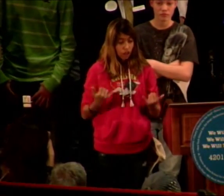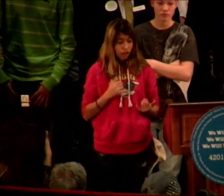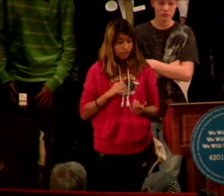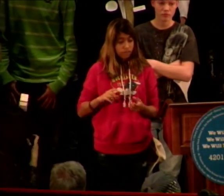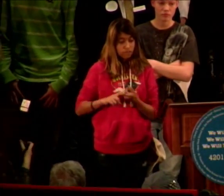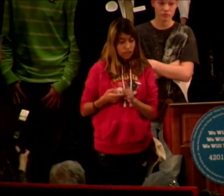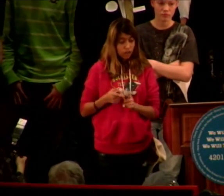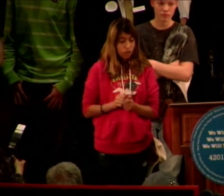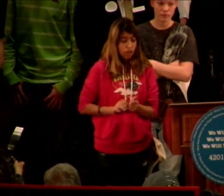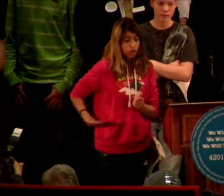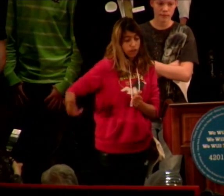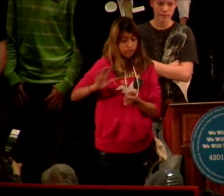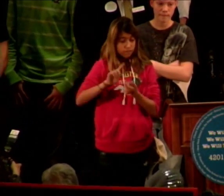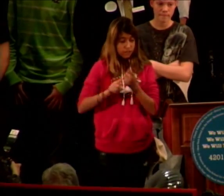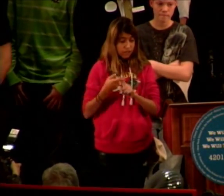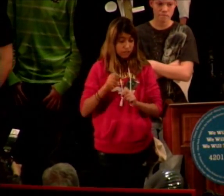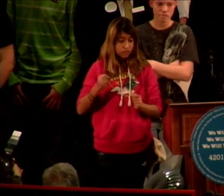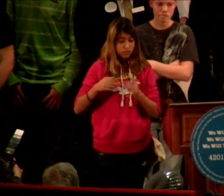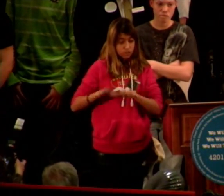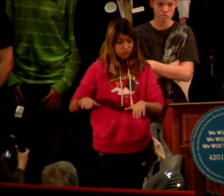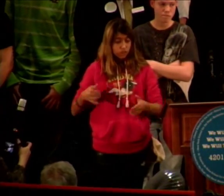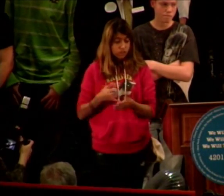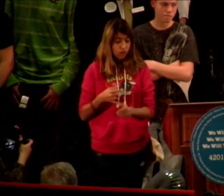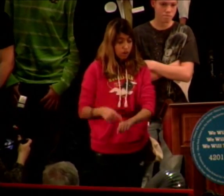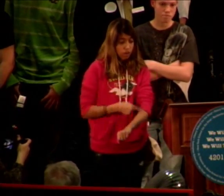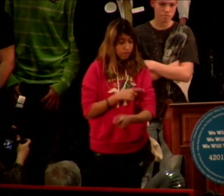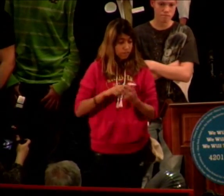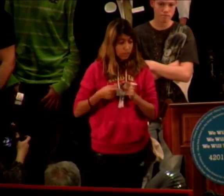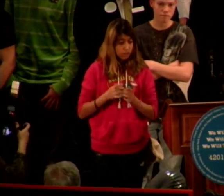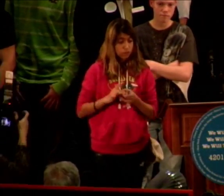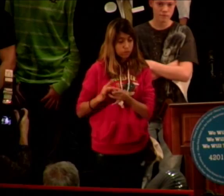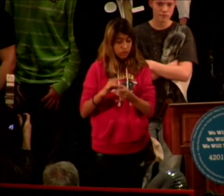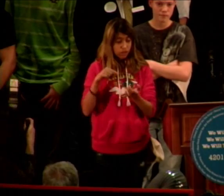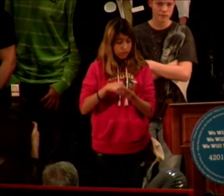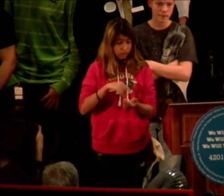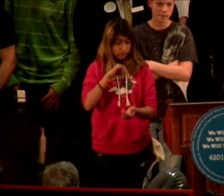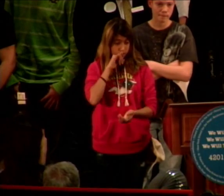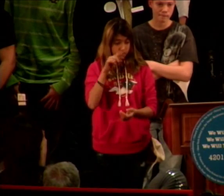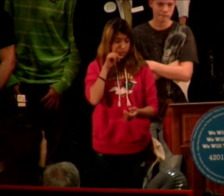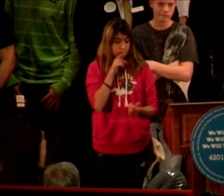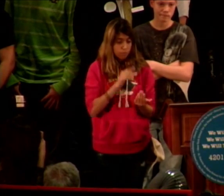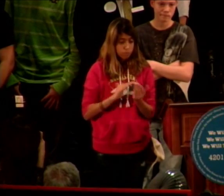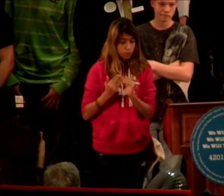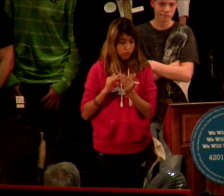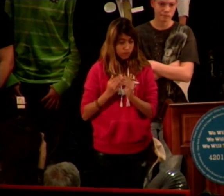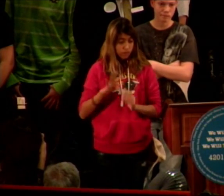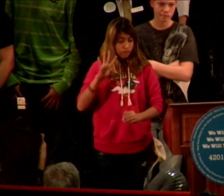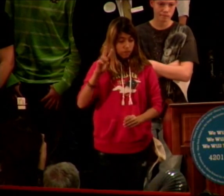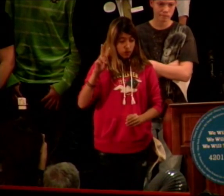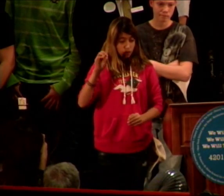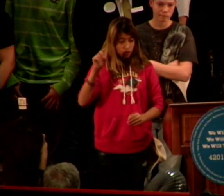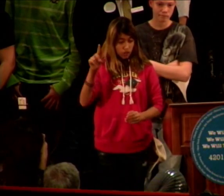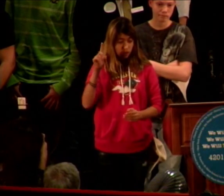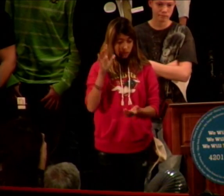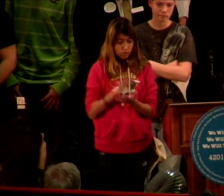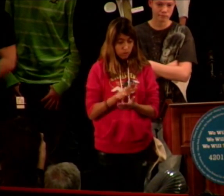friends in the 4201 Association. And now I'm friends with other friends who introduced me to other deaf friends in the deaf